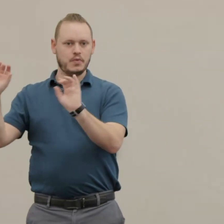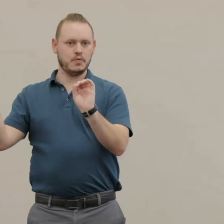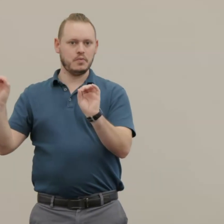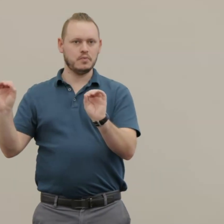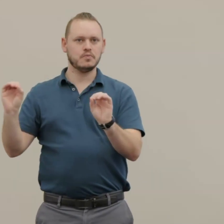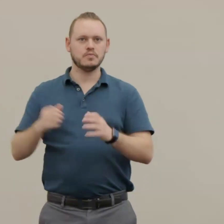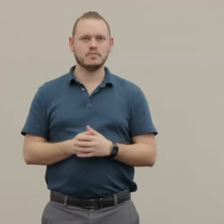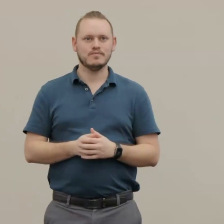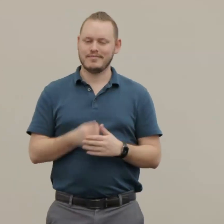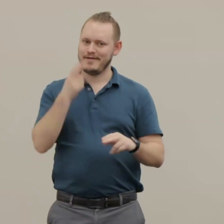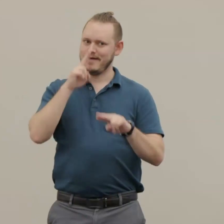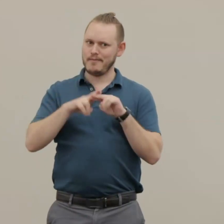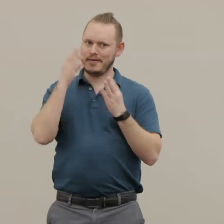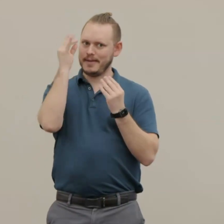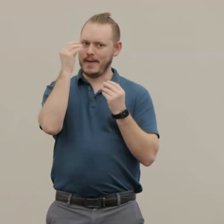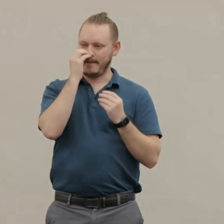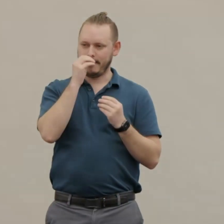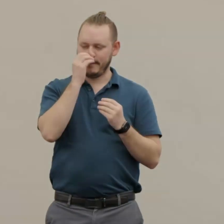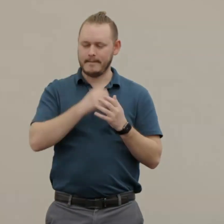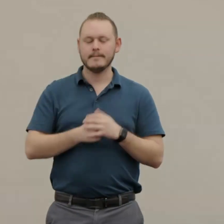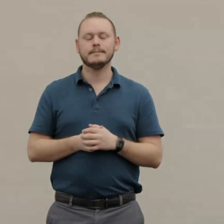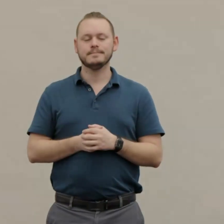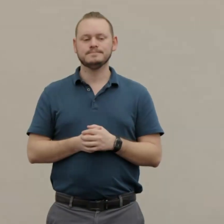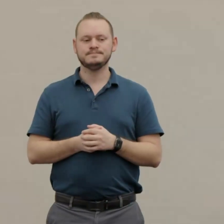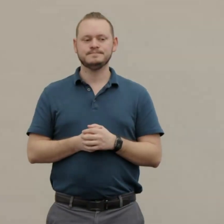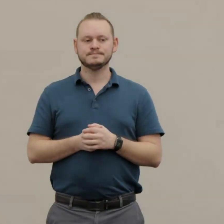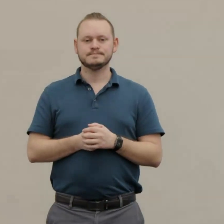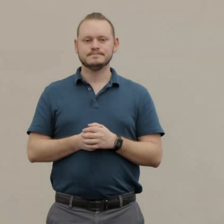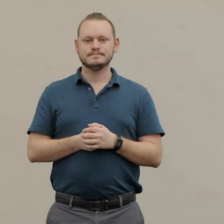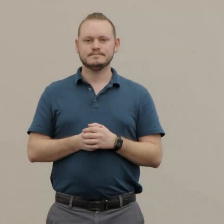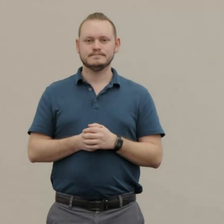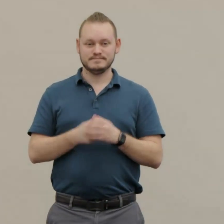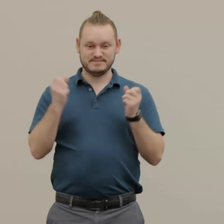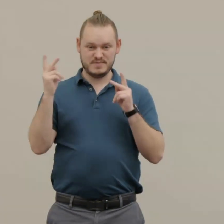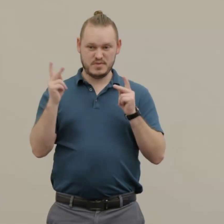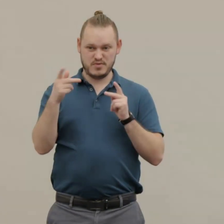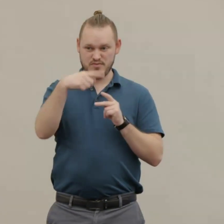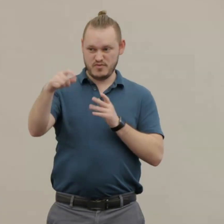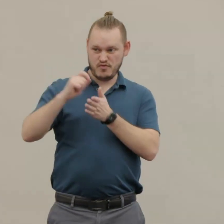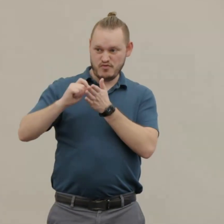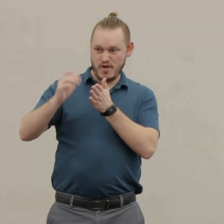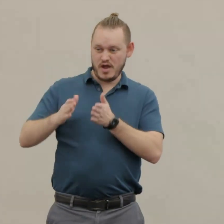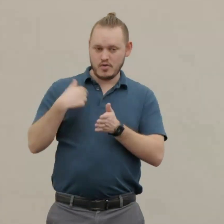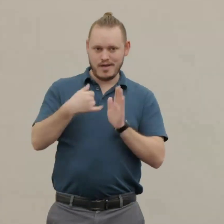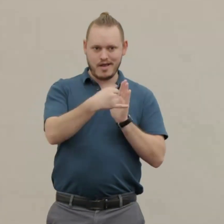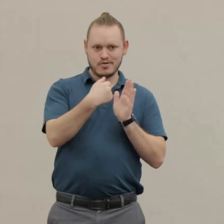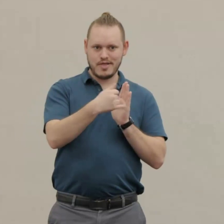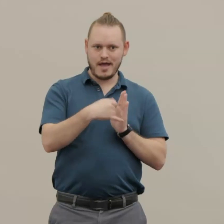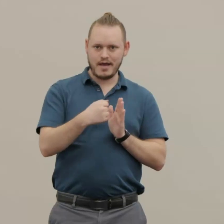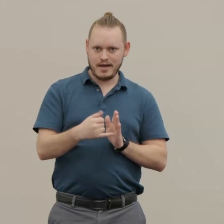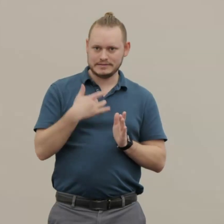this is a fun one to think about because a lot of people that are writers, we underline